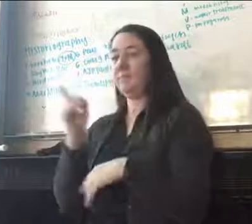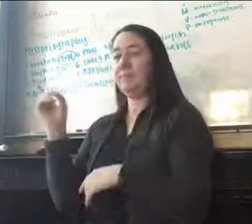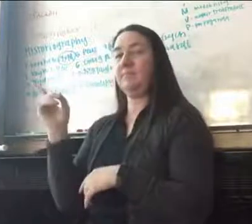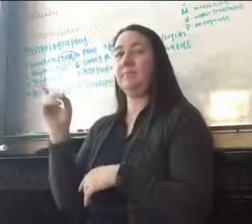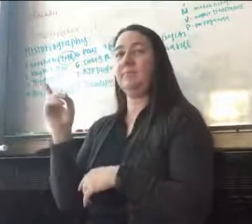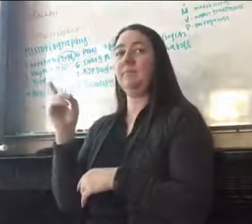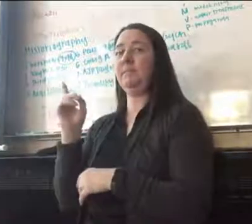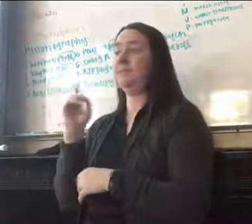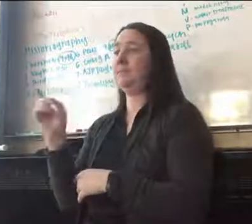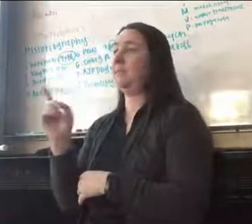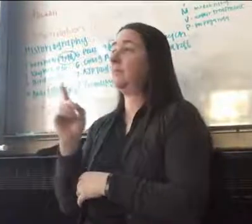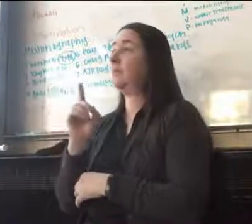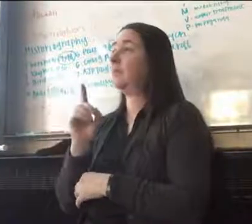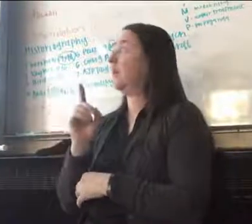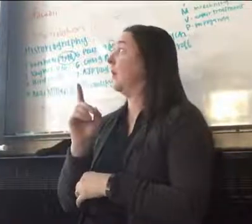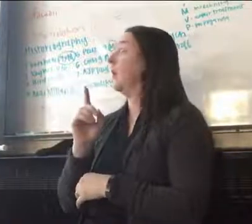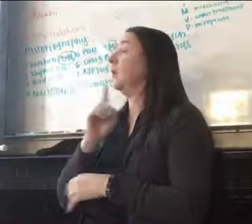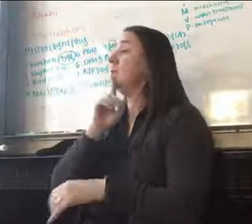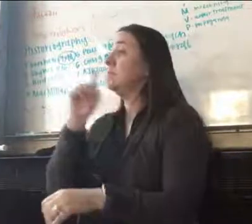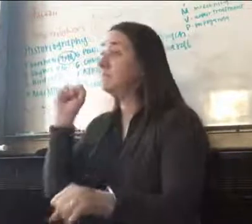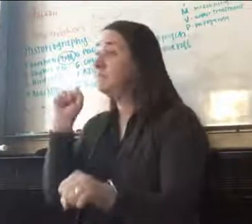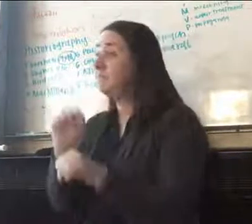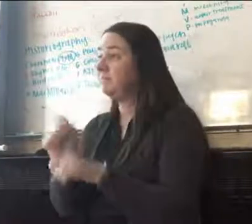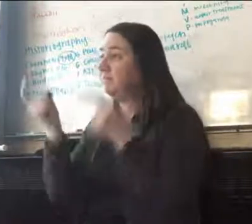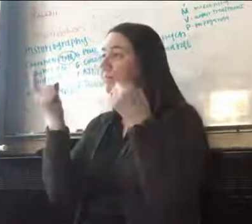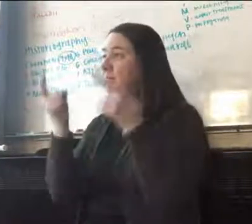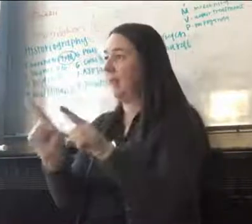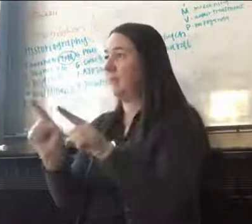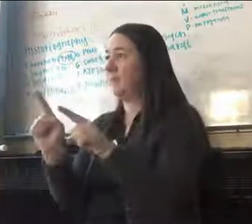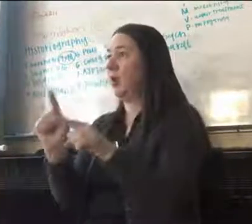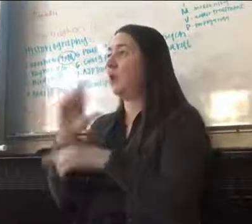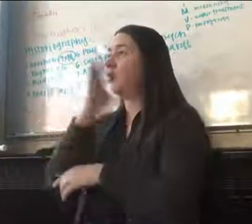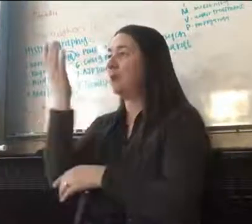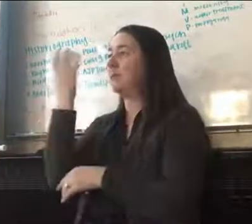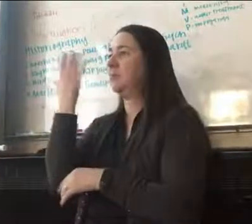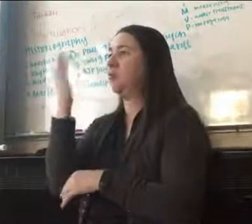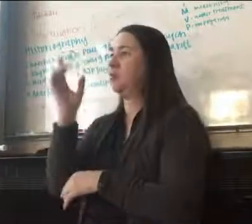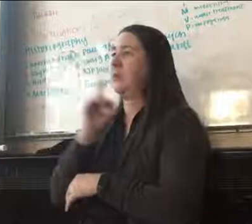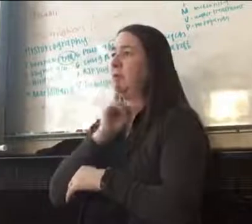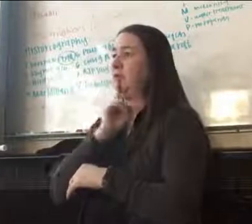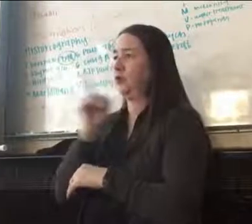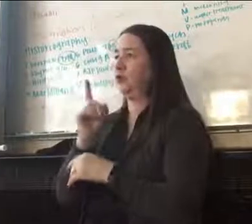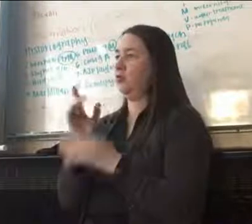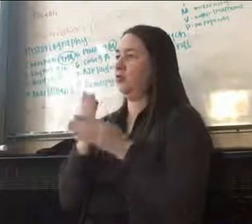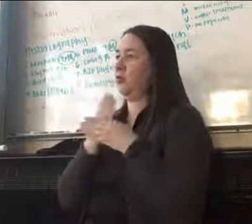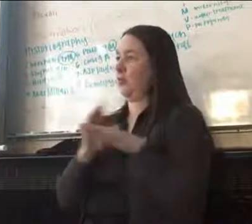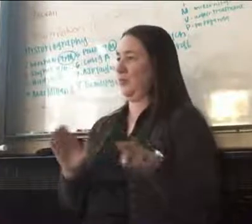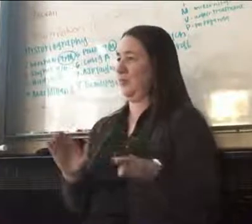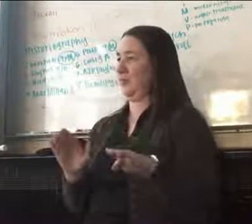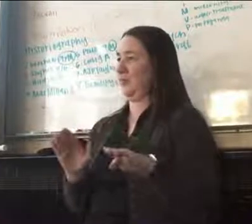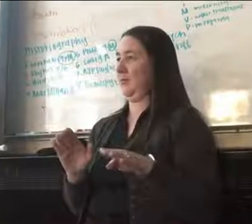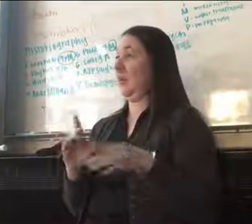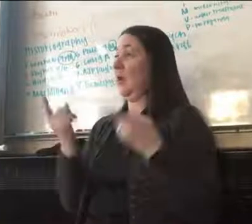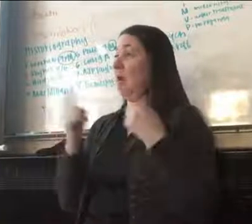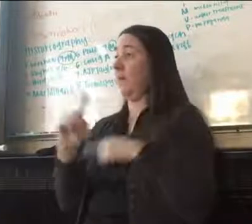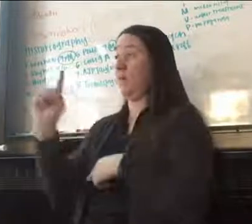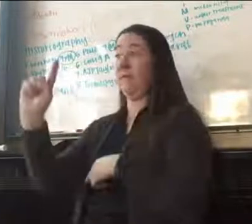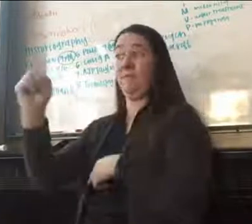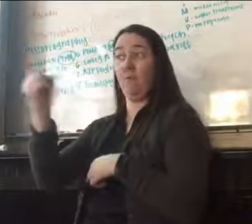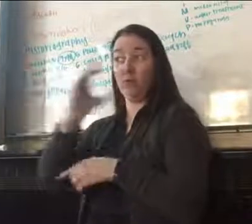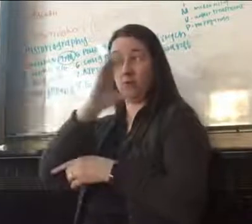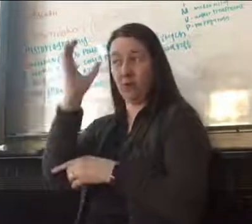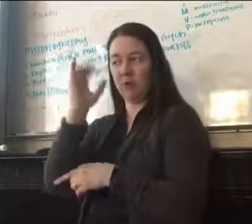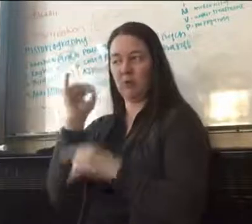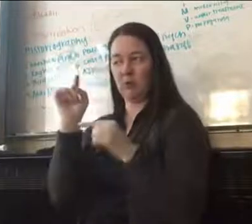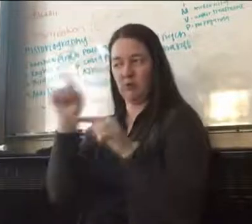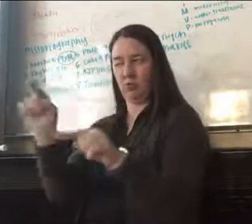really was a real event. It is what's called the Christmas Tree Truce. Basically what happened is the very first Christmas